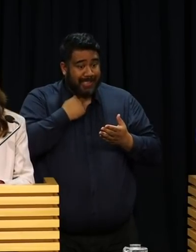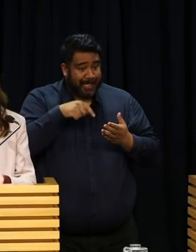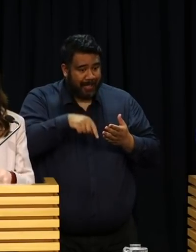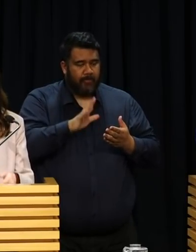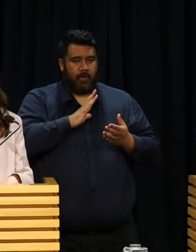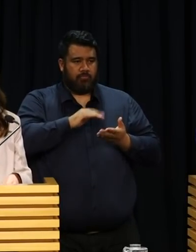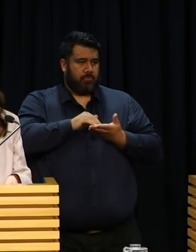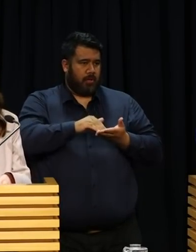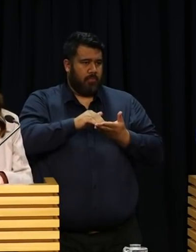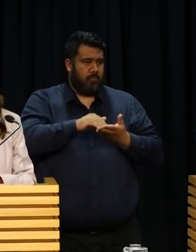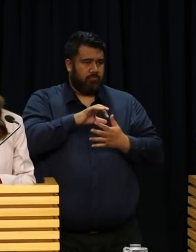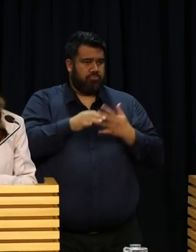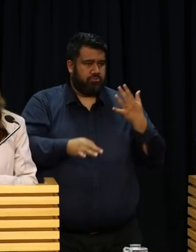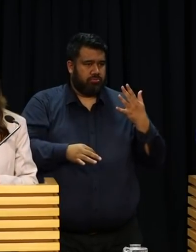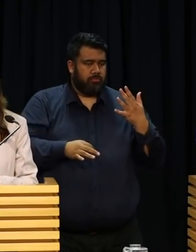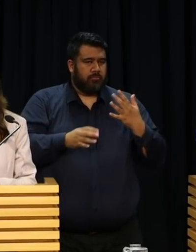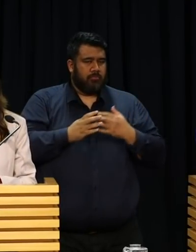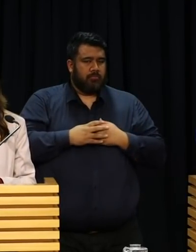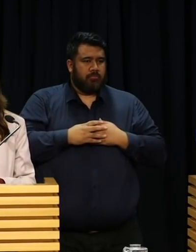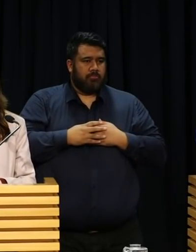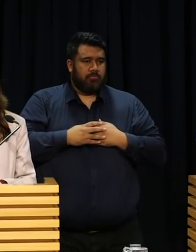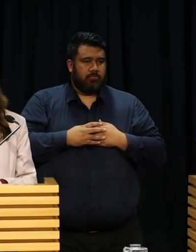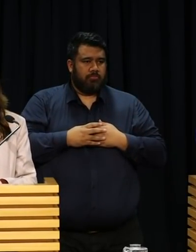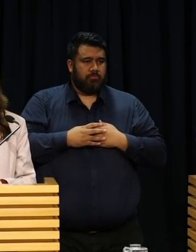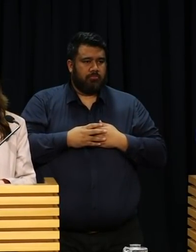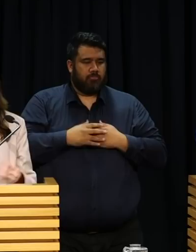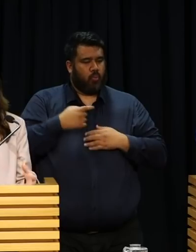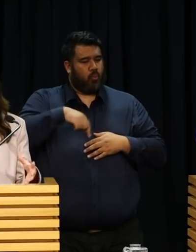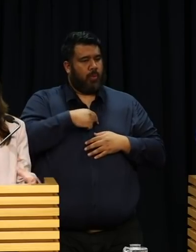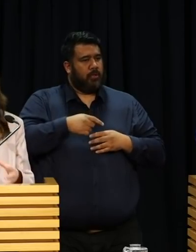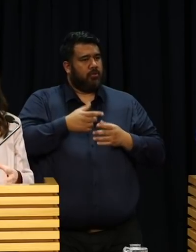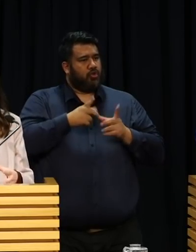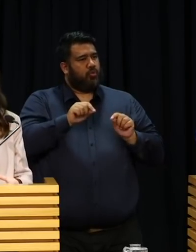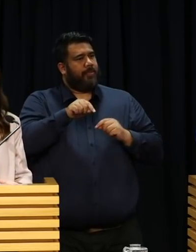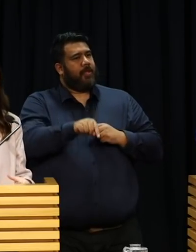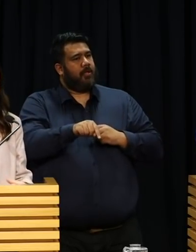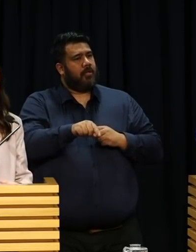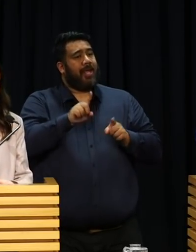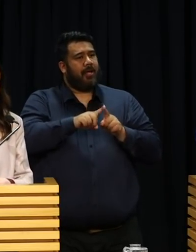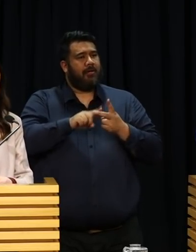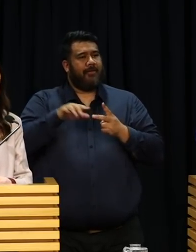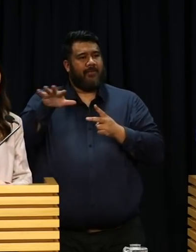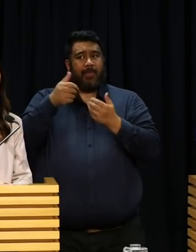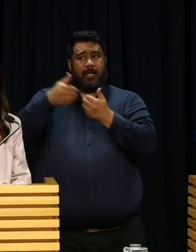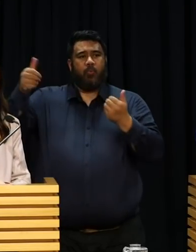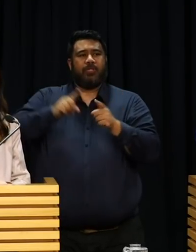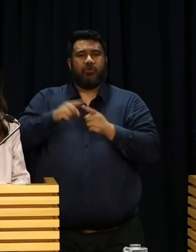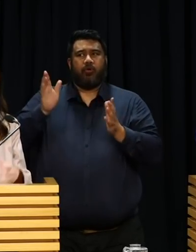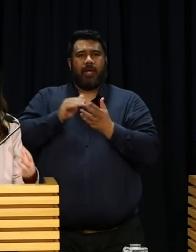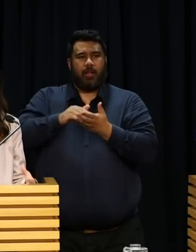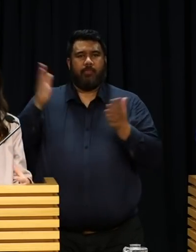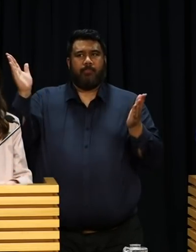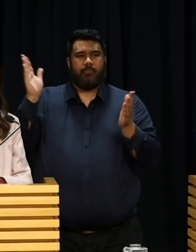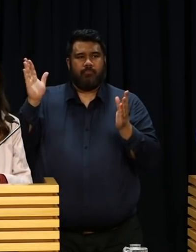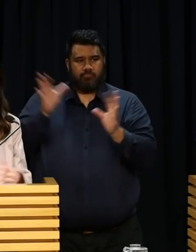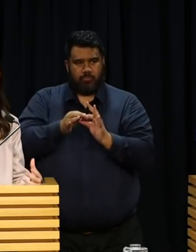we did in this term of government. We've also tried to reunify families, but we haven't been able to do that